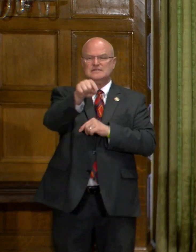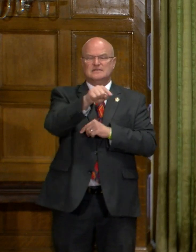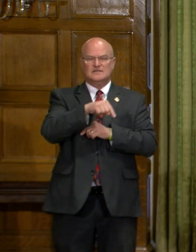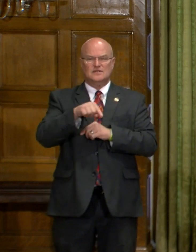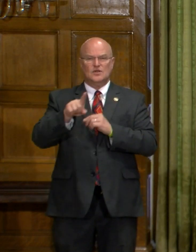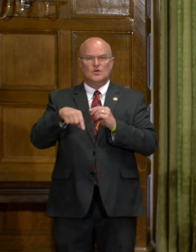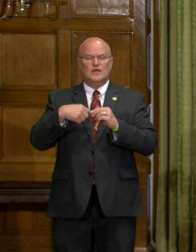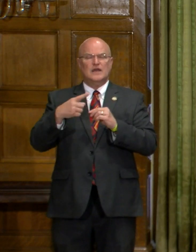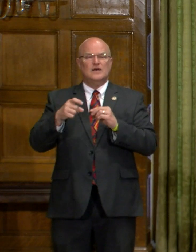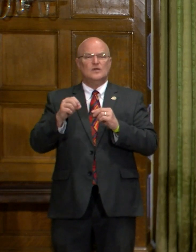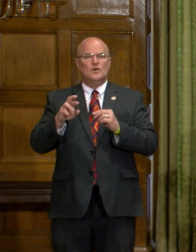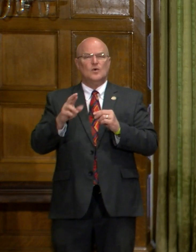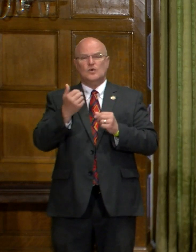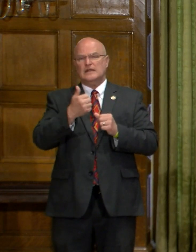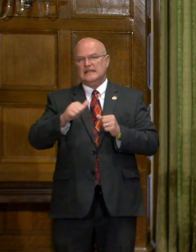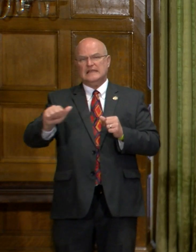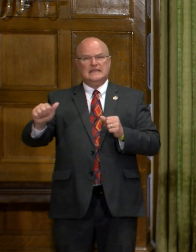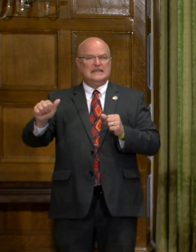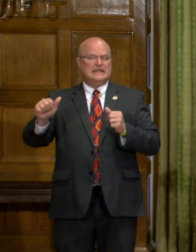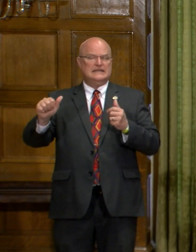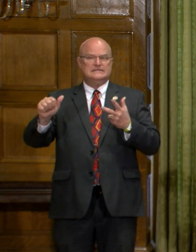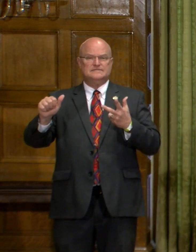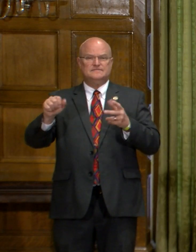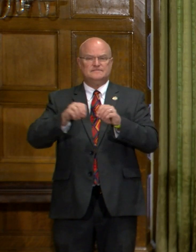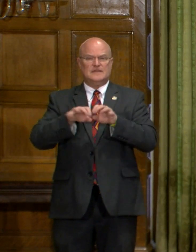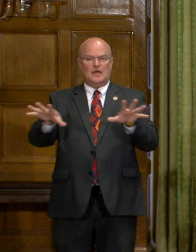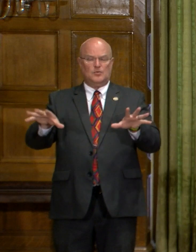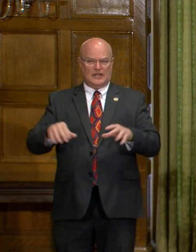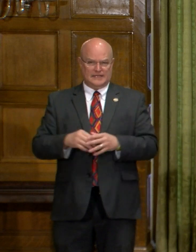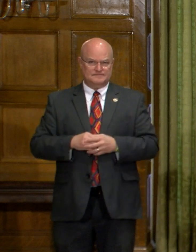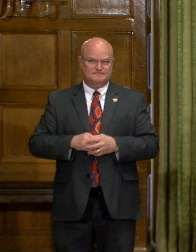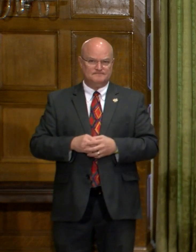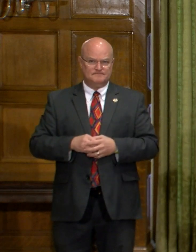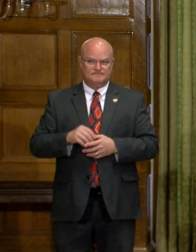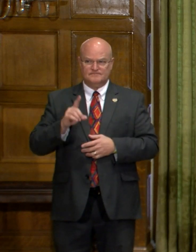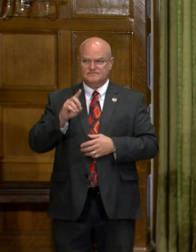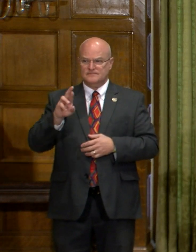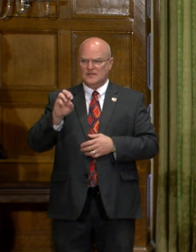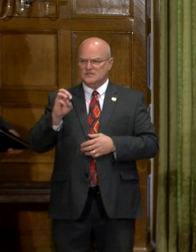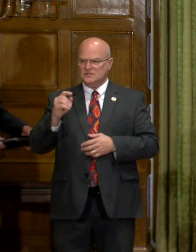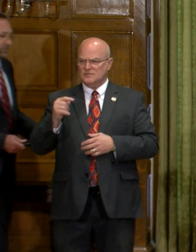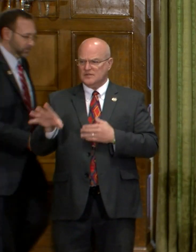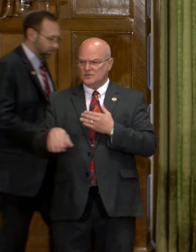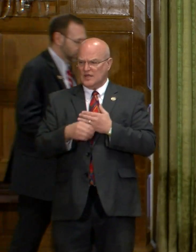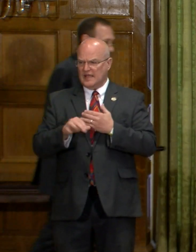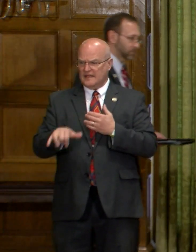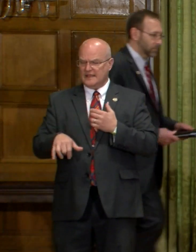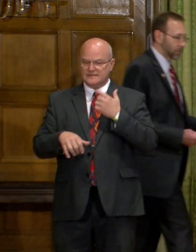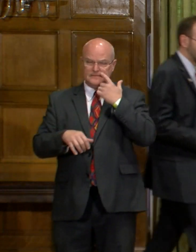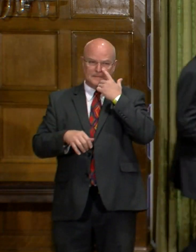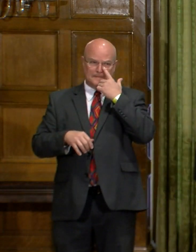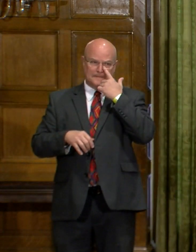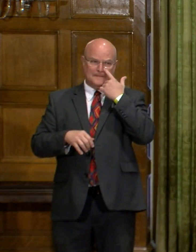or any outbreak. Dr. Smith, did you want to add to that?